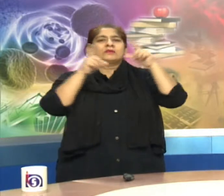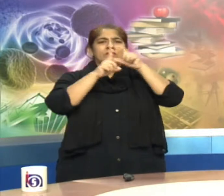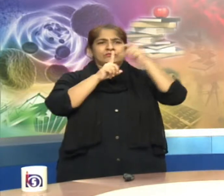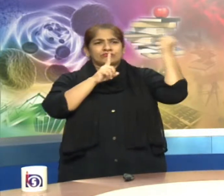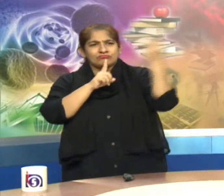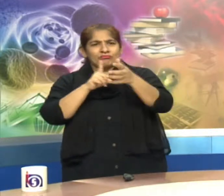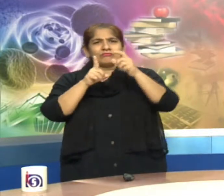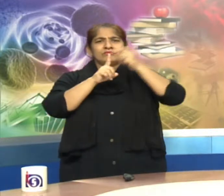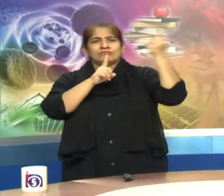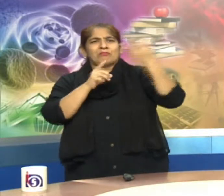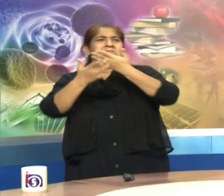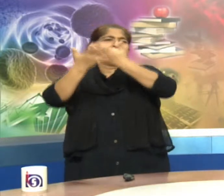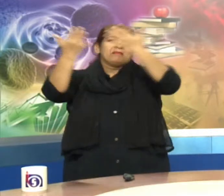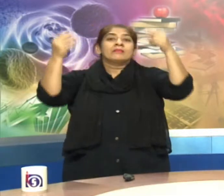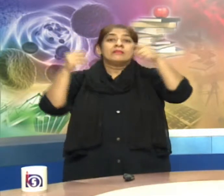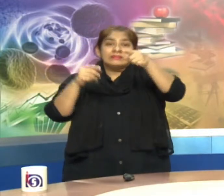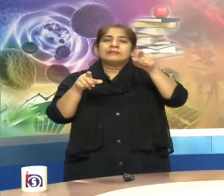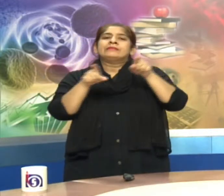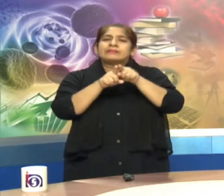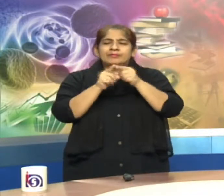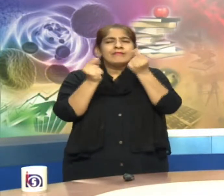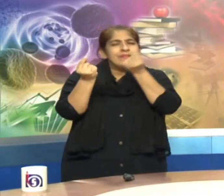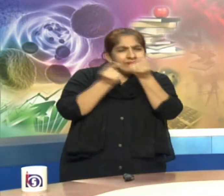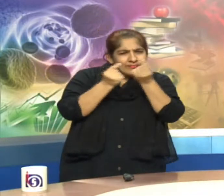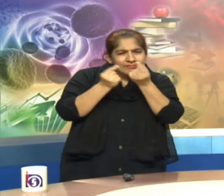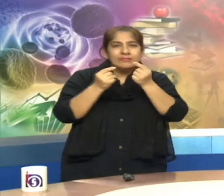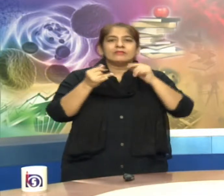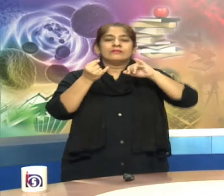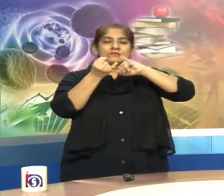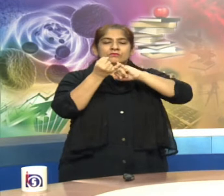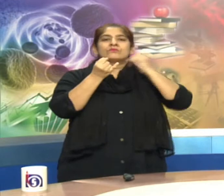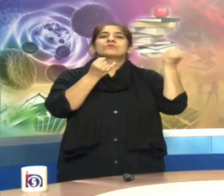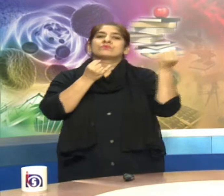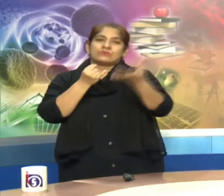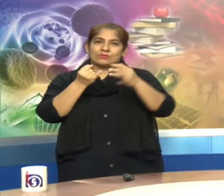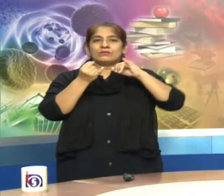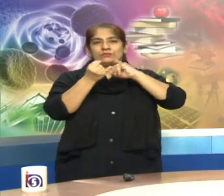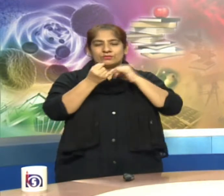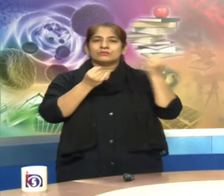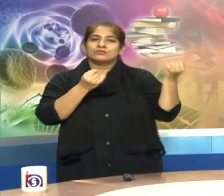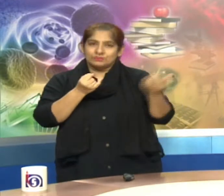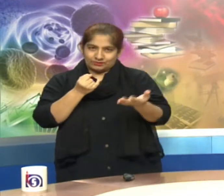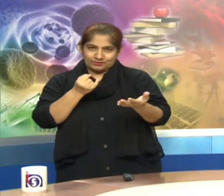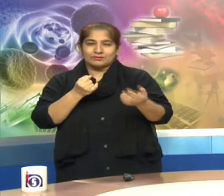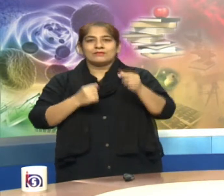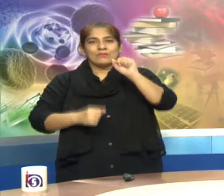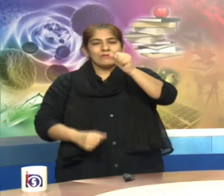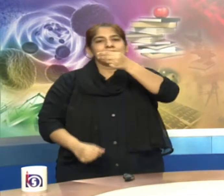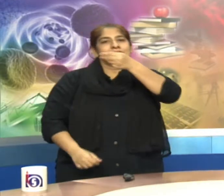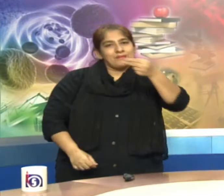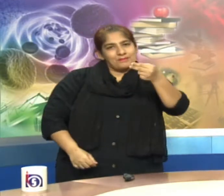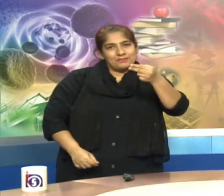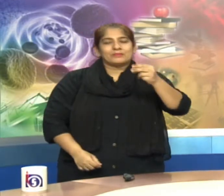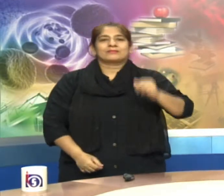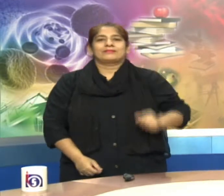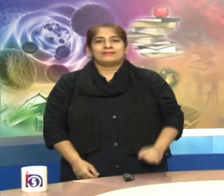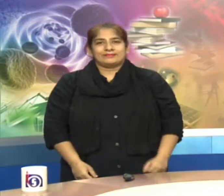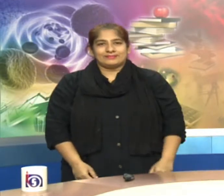You all know donation, there are so many types of donation, so it is kind of similar word, but this is sponsor.